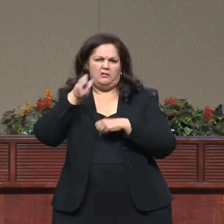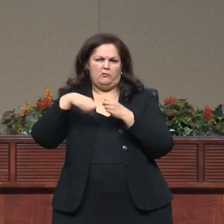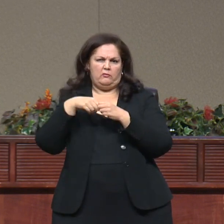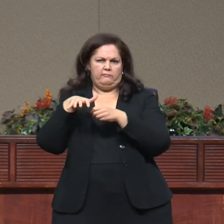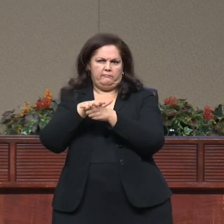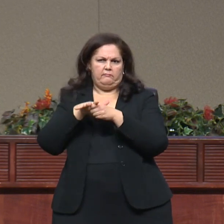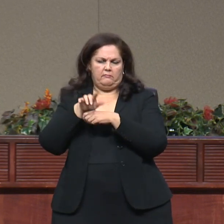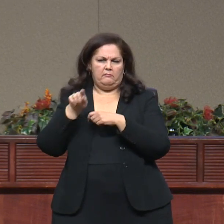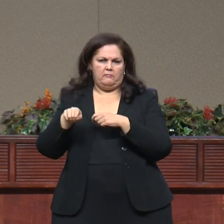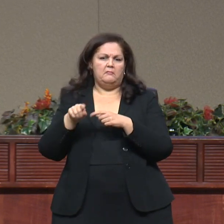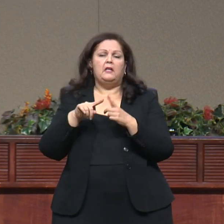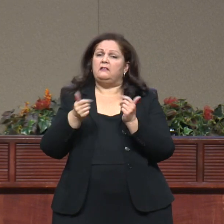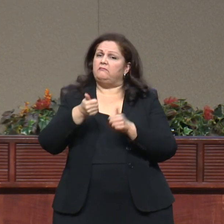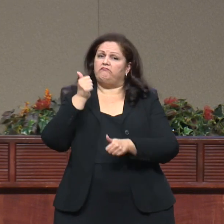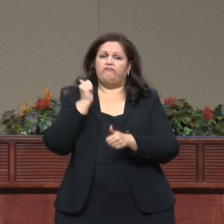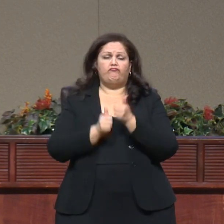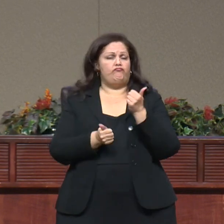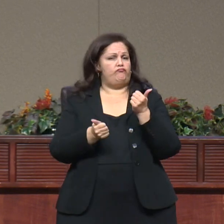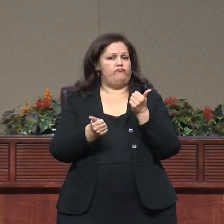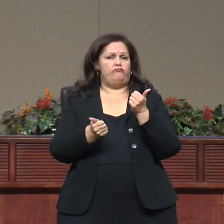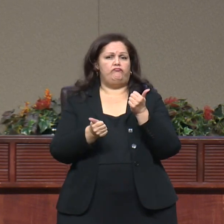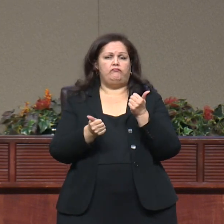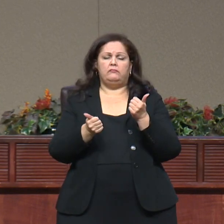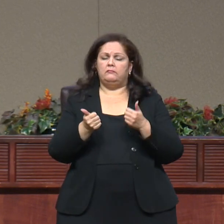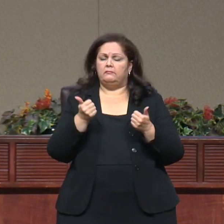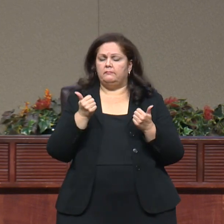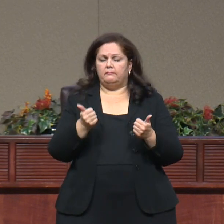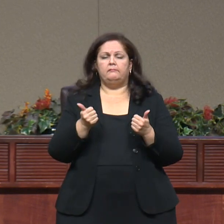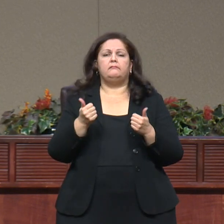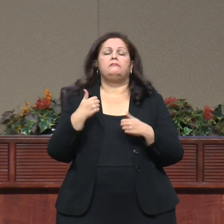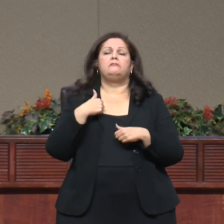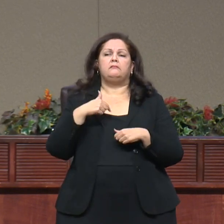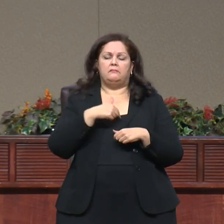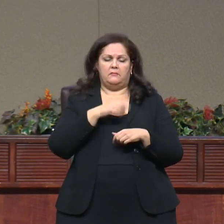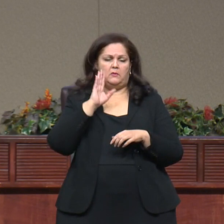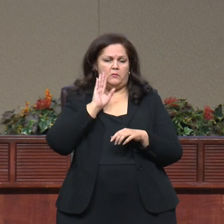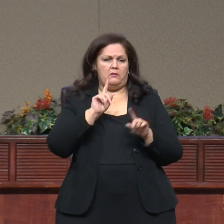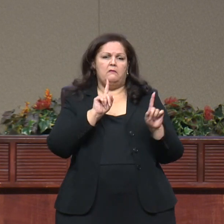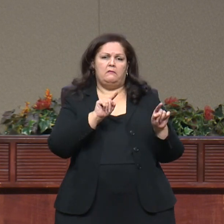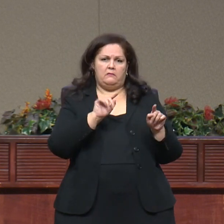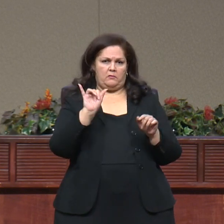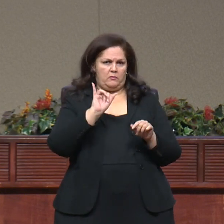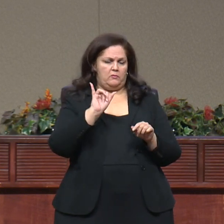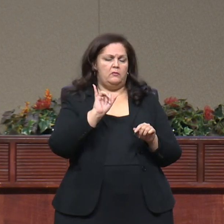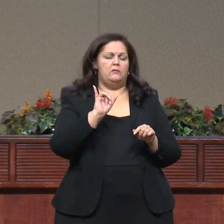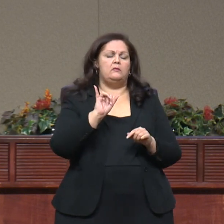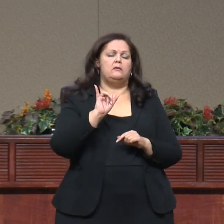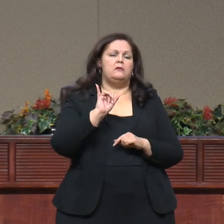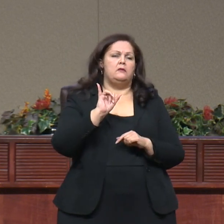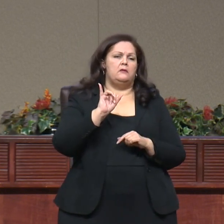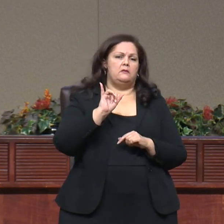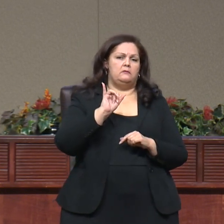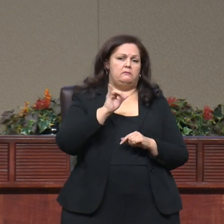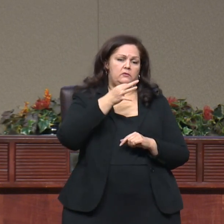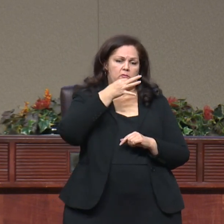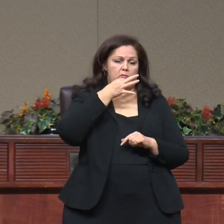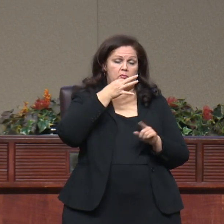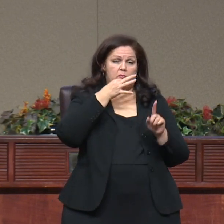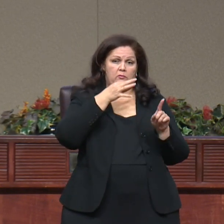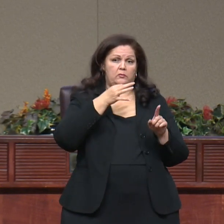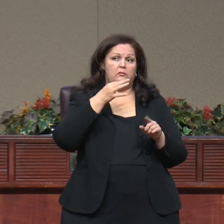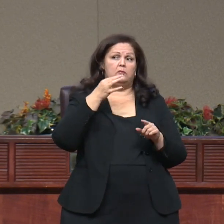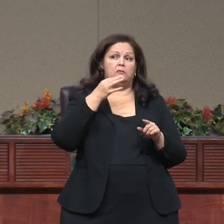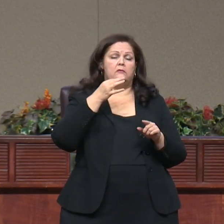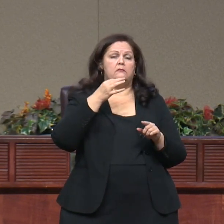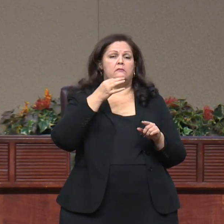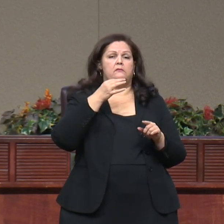they passed with flying colors. We will be performing unannounced visits soon to the